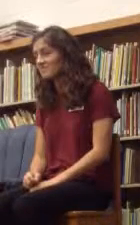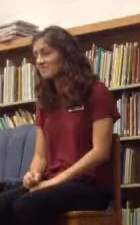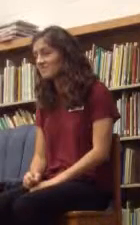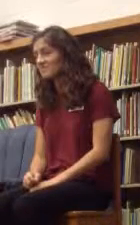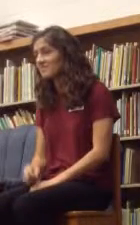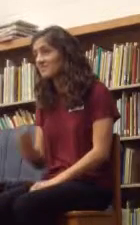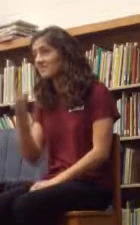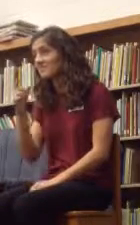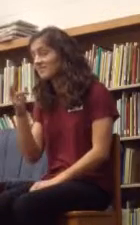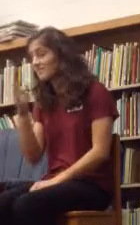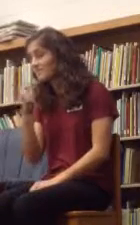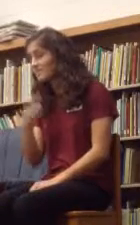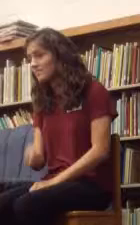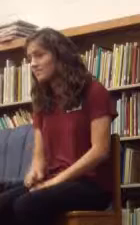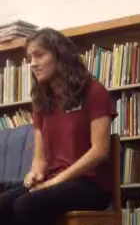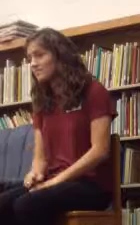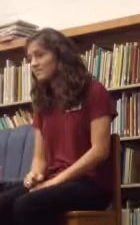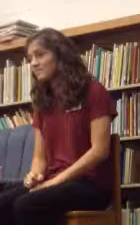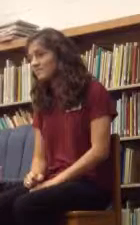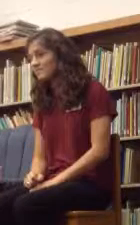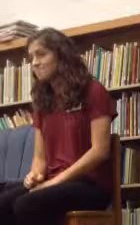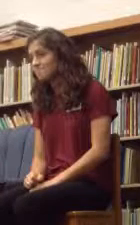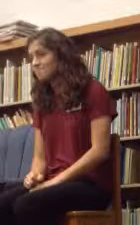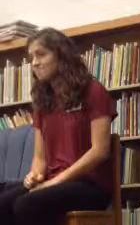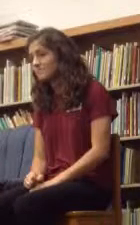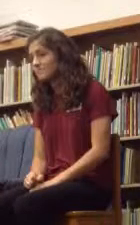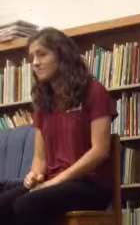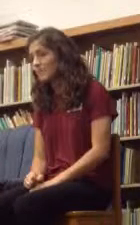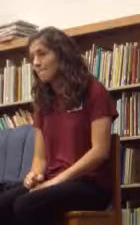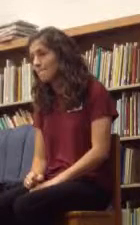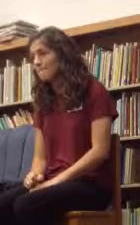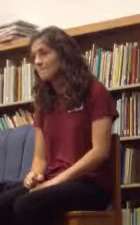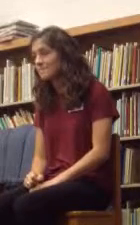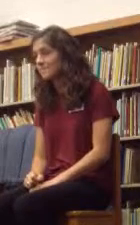Yes, Alex. On the other page,